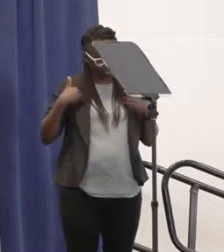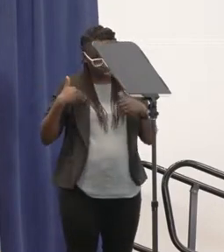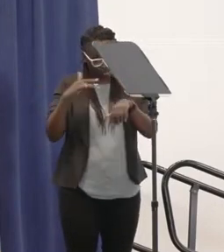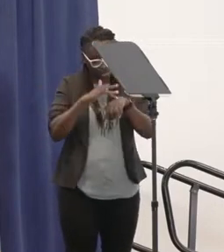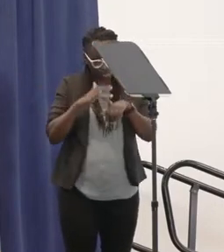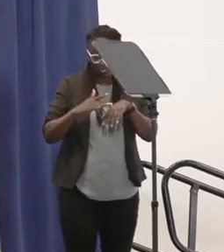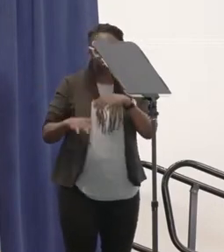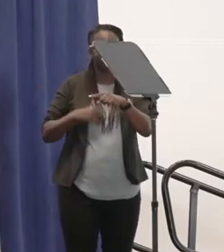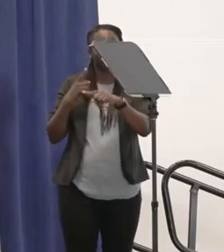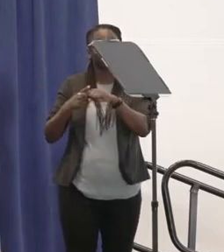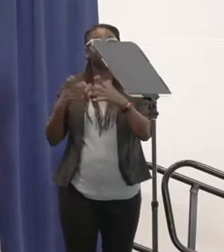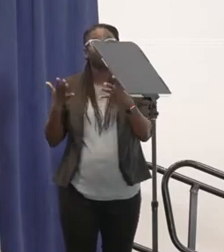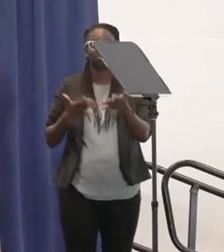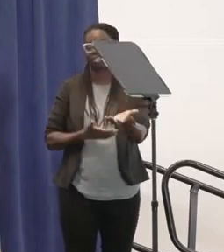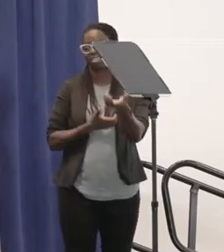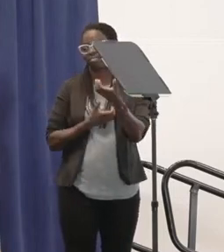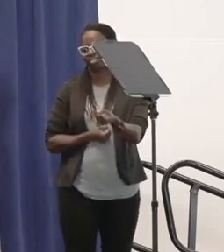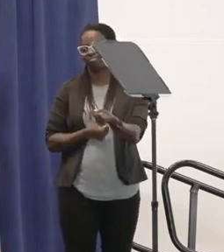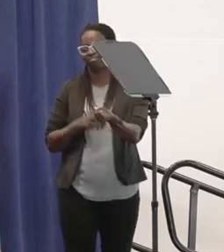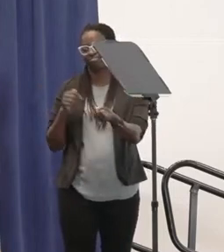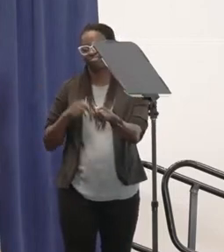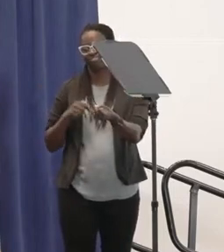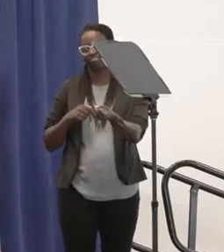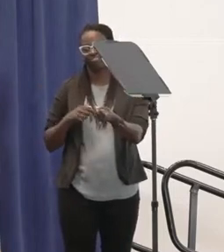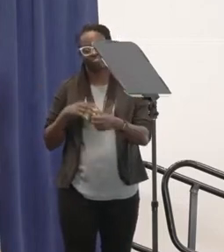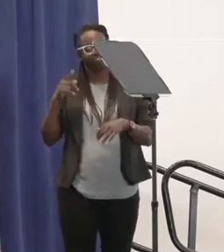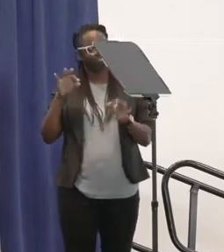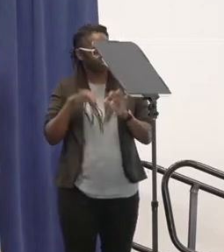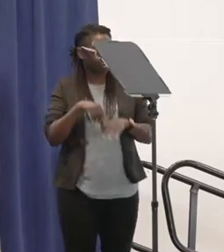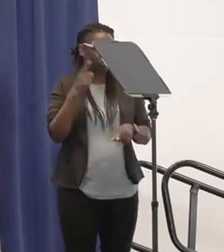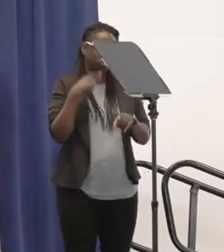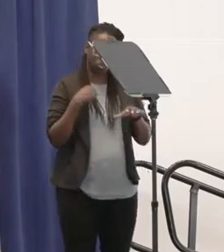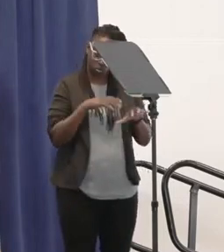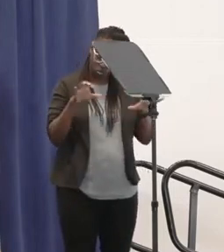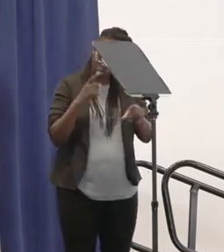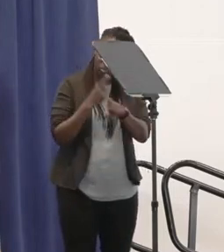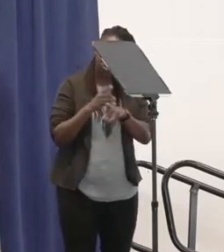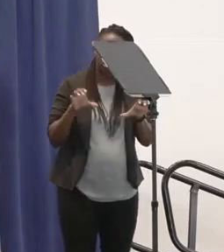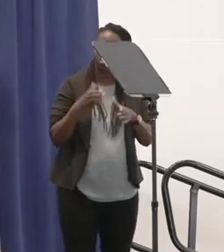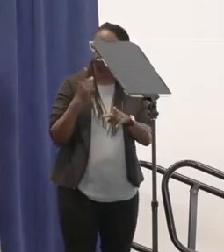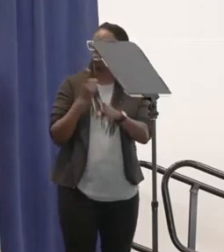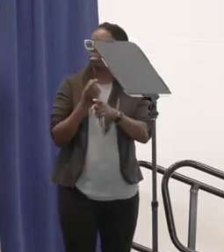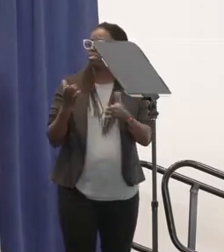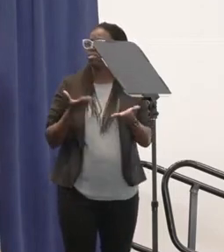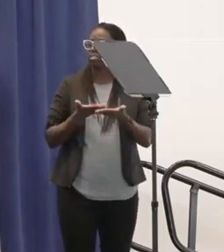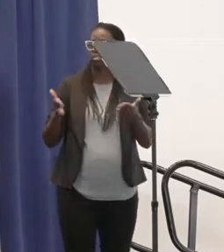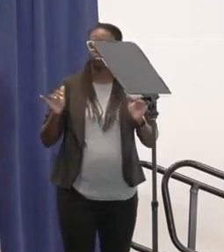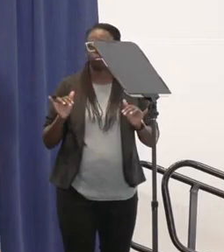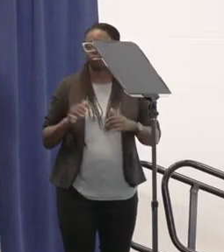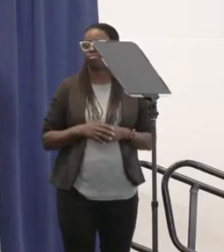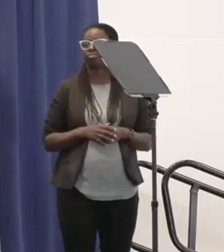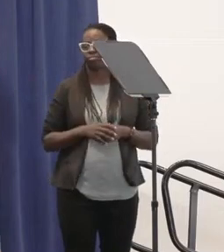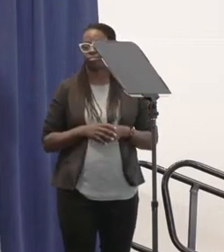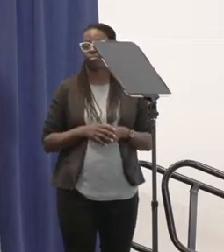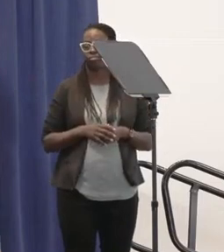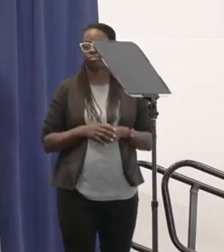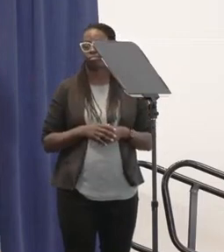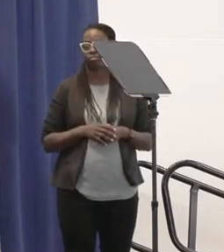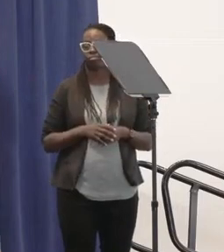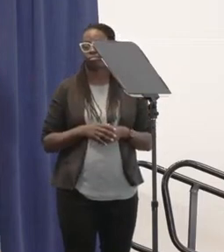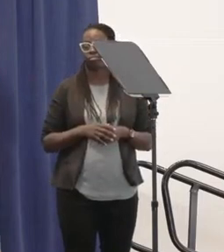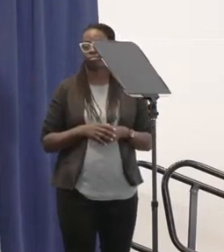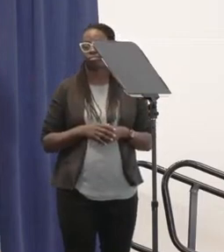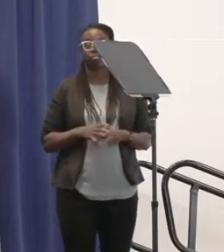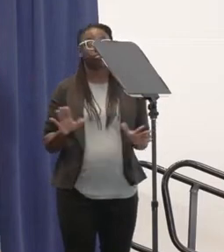confidence. This is the right thing to do. This is what we must do. That's what today is about. Building